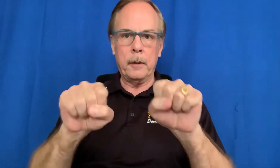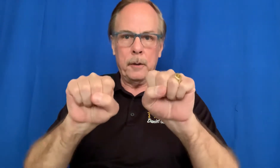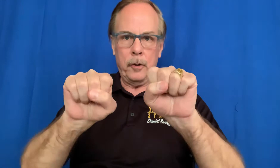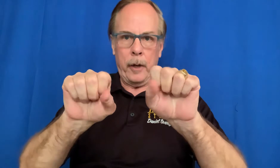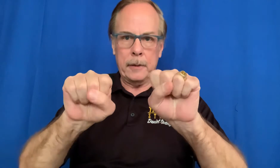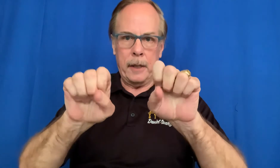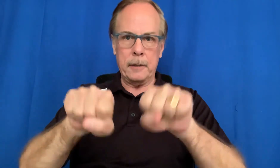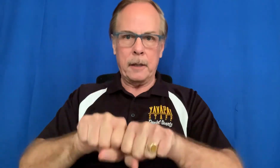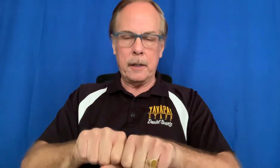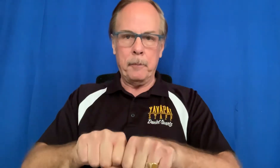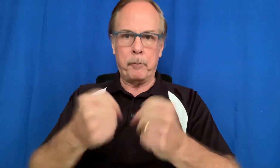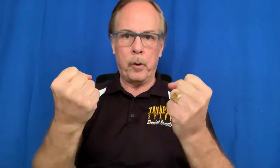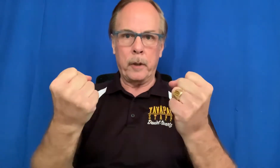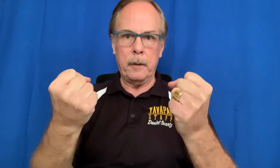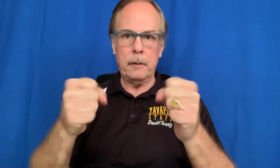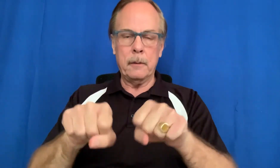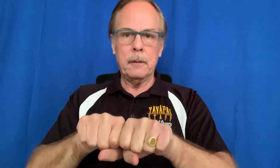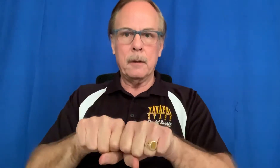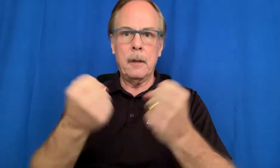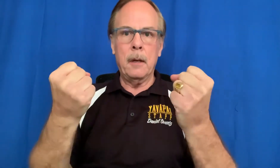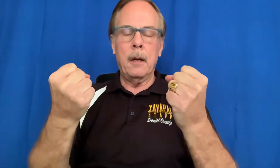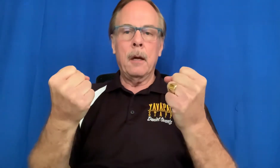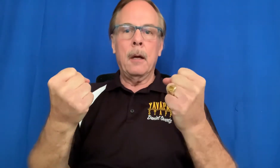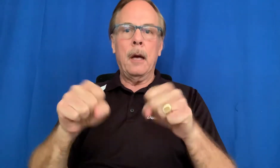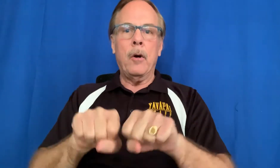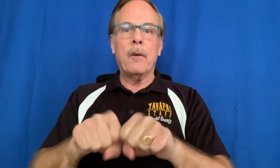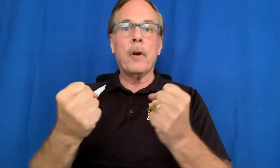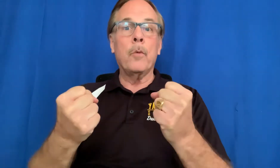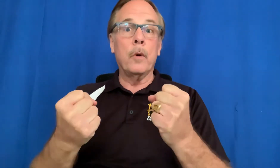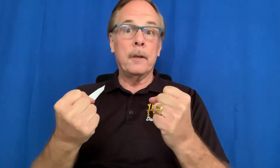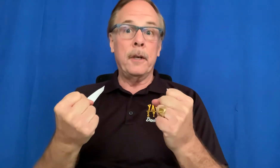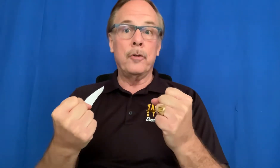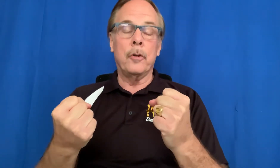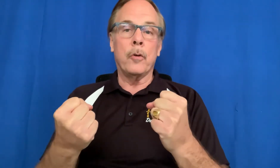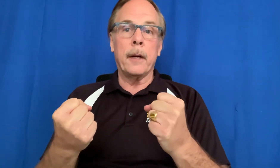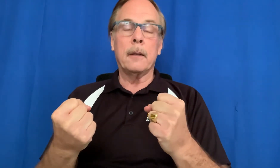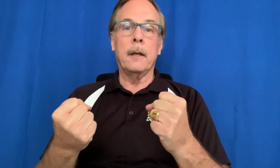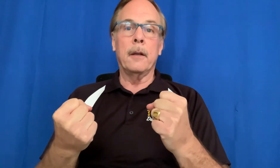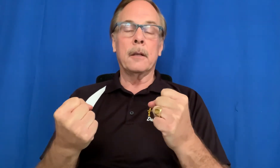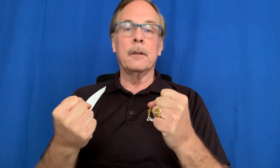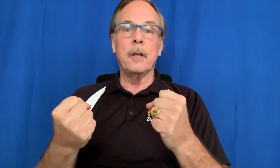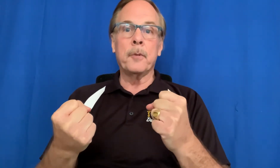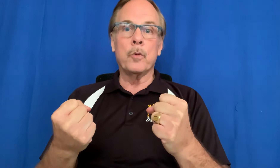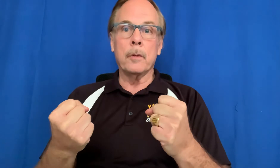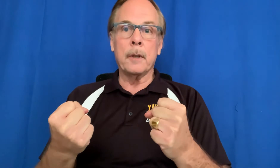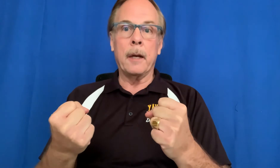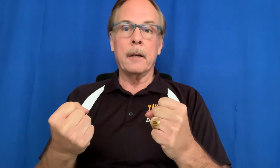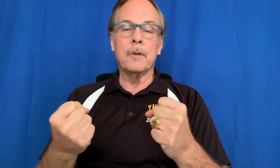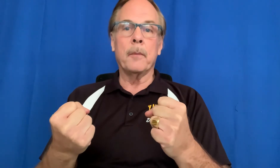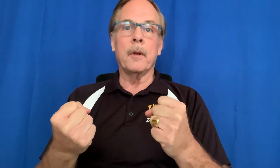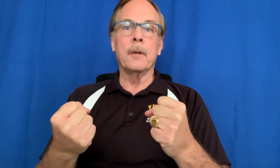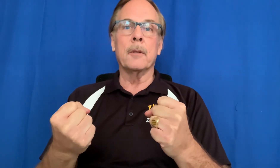Your S hand like that, broken. However, I want to teach you correctly the conceptual sign of something that's